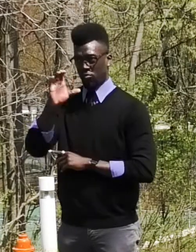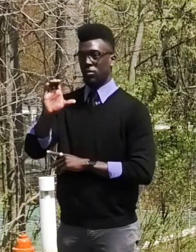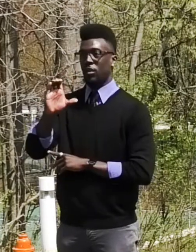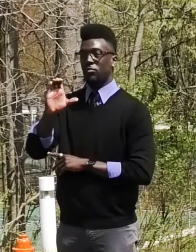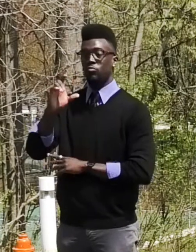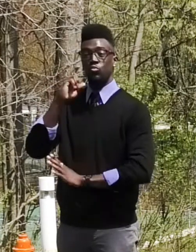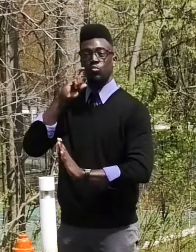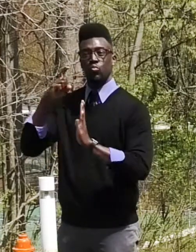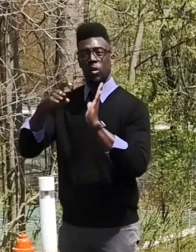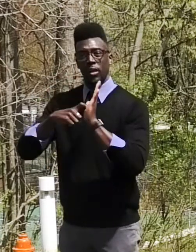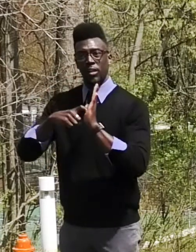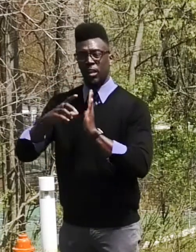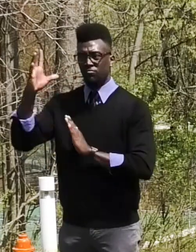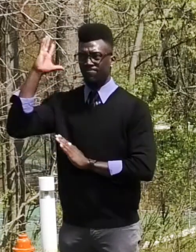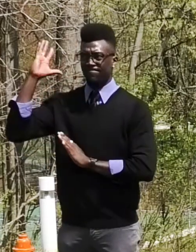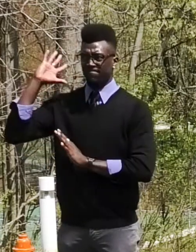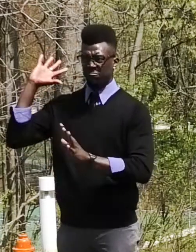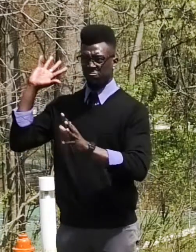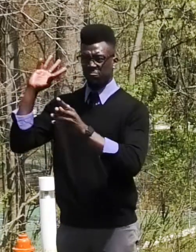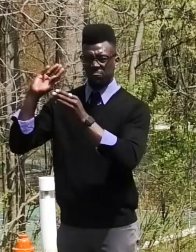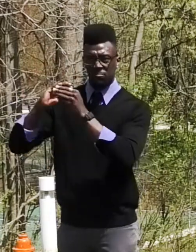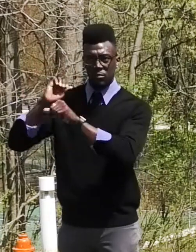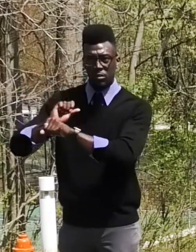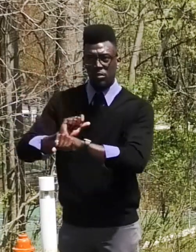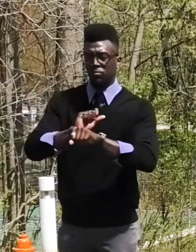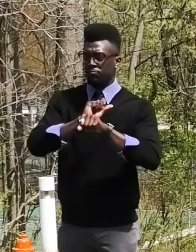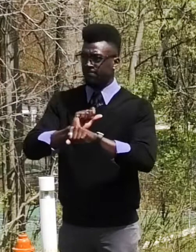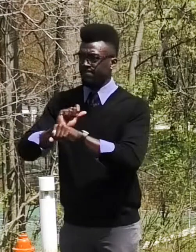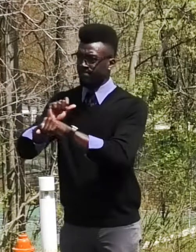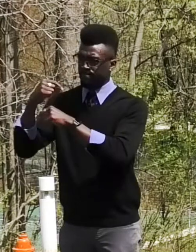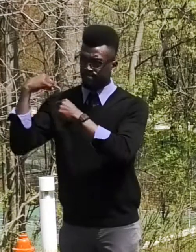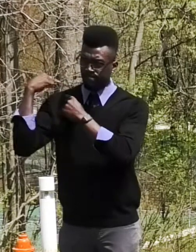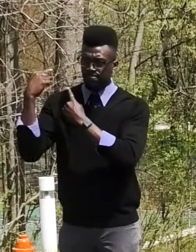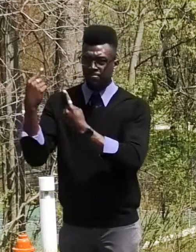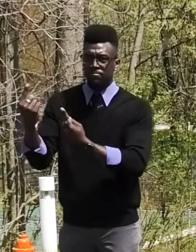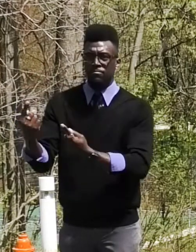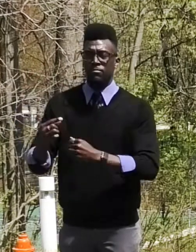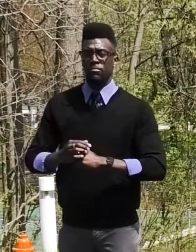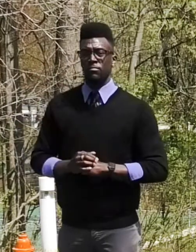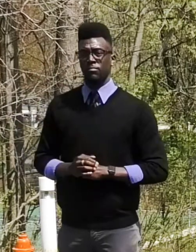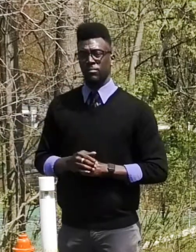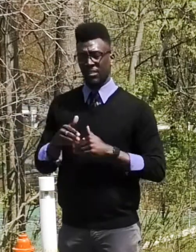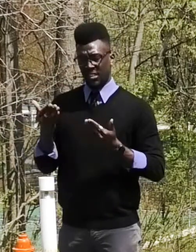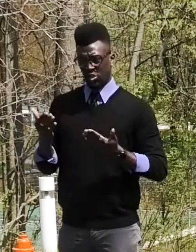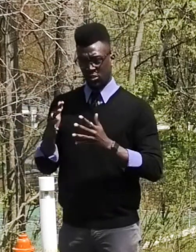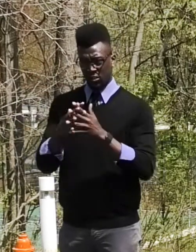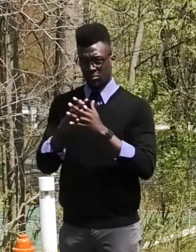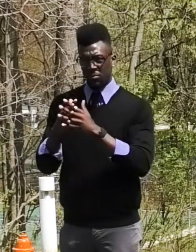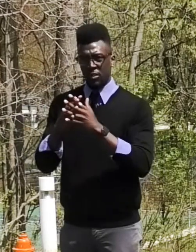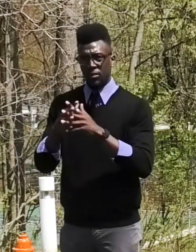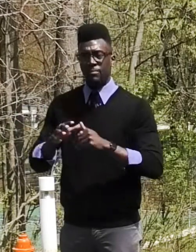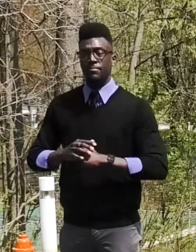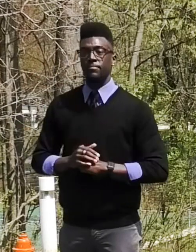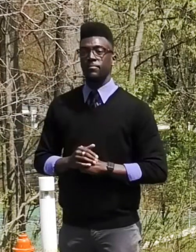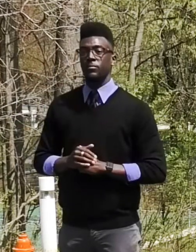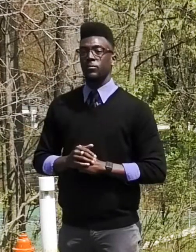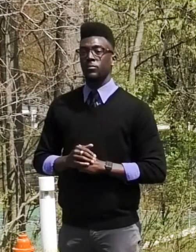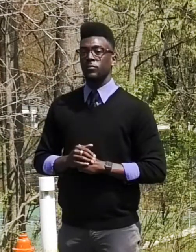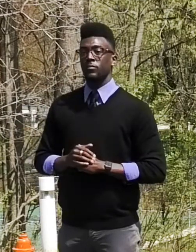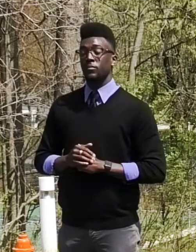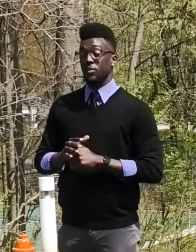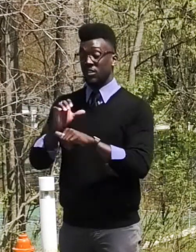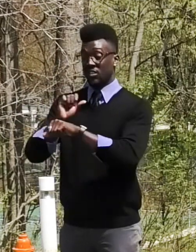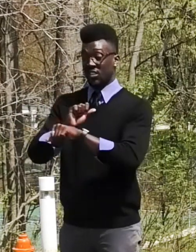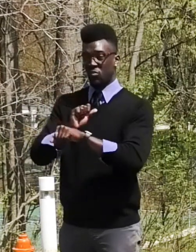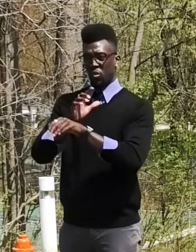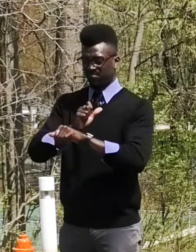legacy, the painful legacy of slavery in America, the momentous movement to abolish